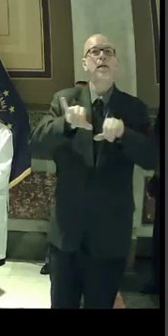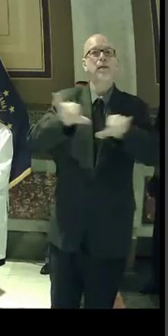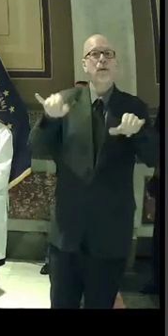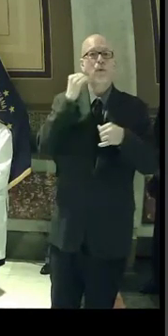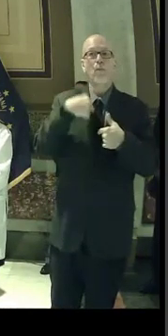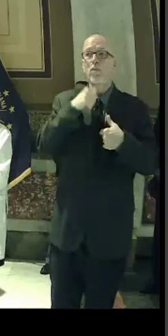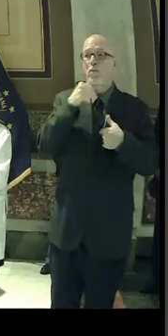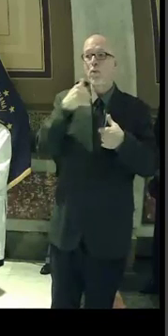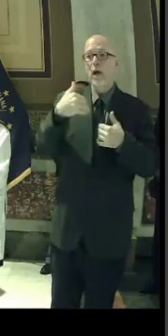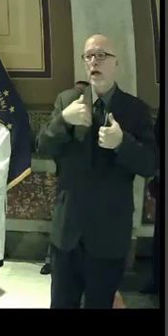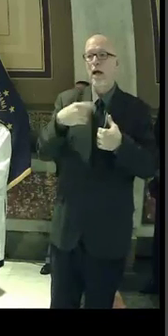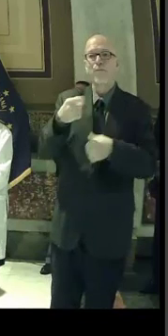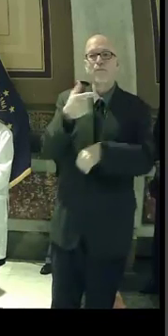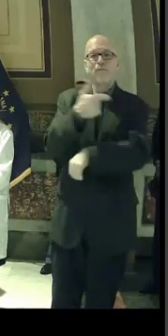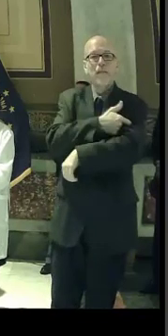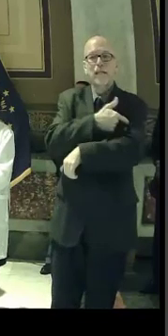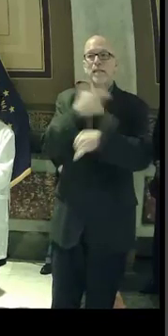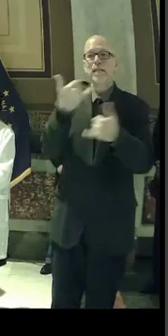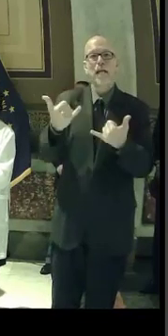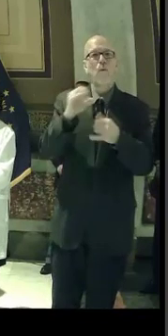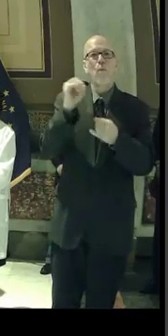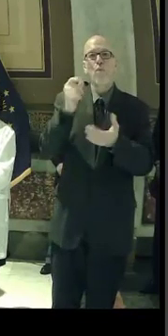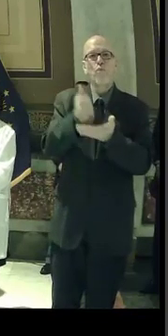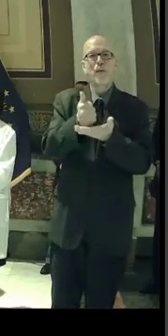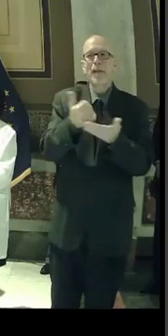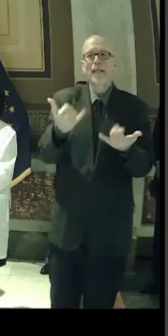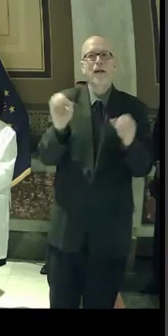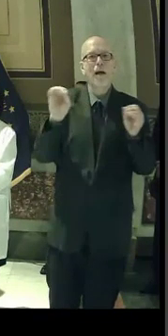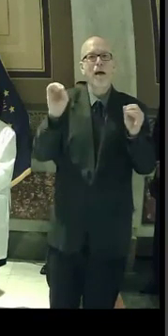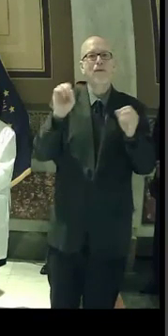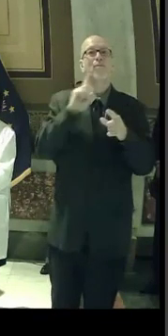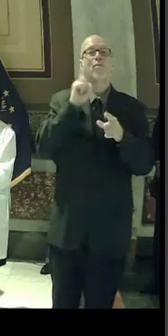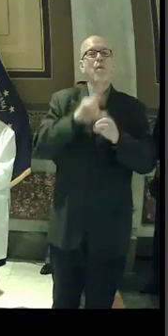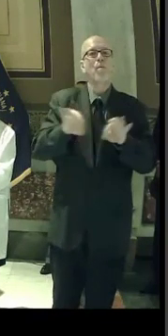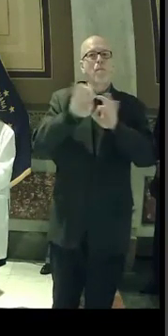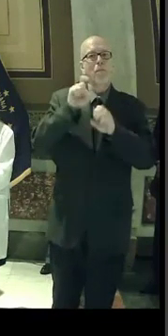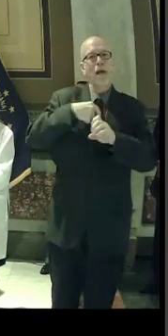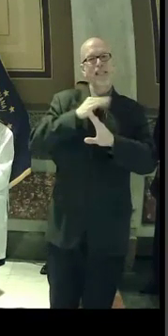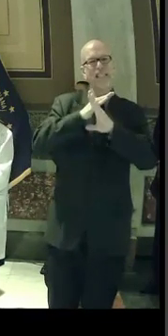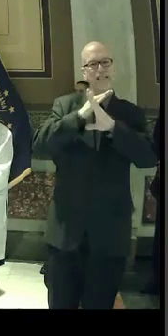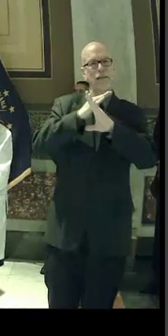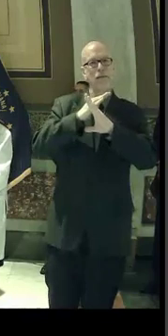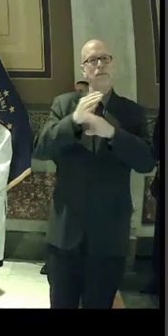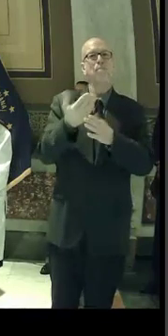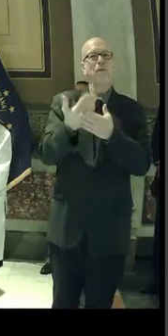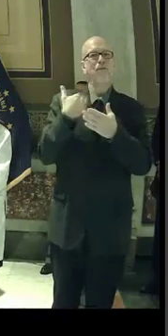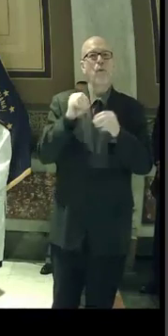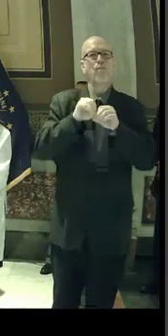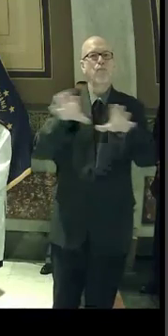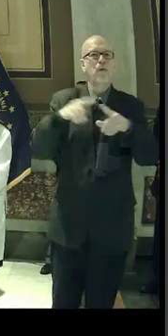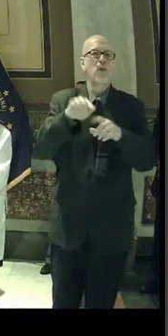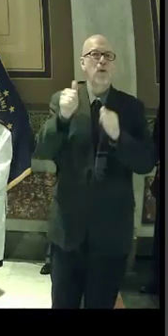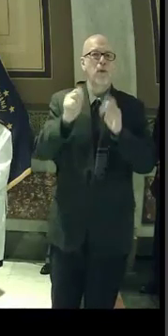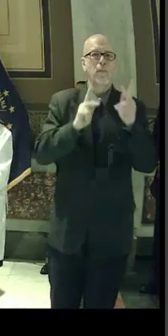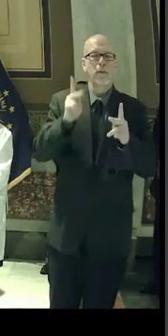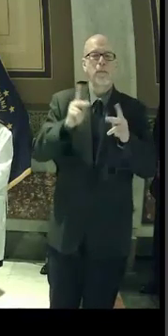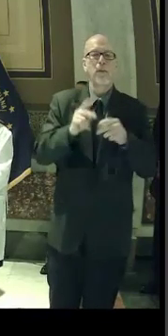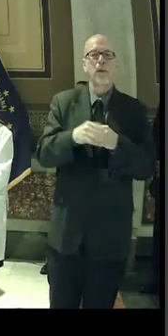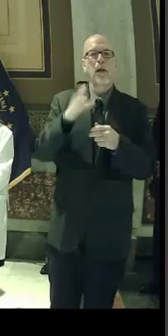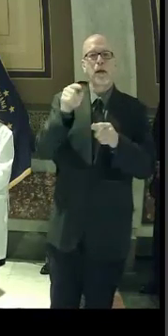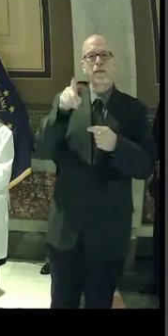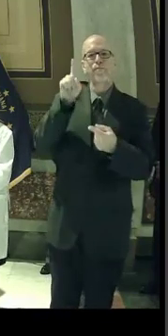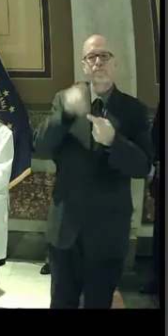we have no vaccine. So it's paramount that we do everything we can to minimize interaction with others and keep that social distancing